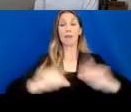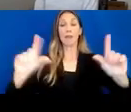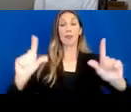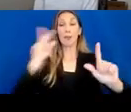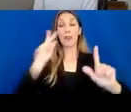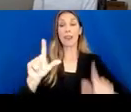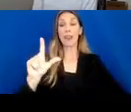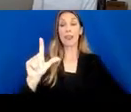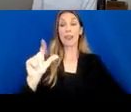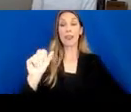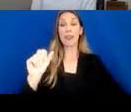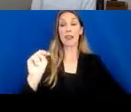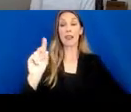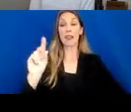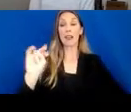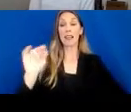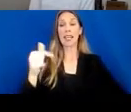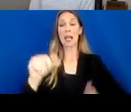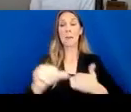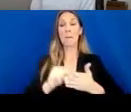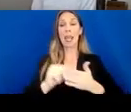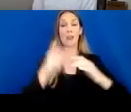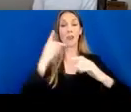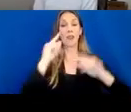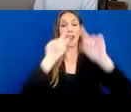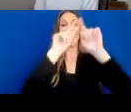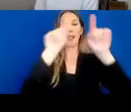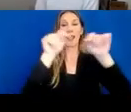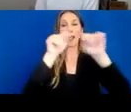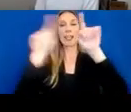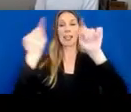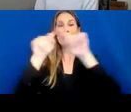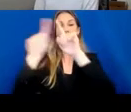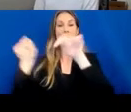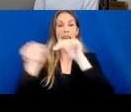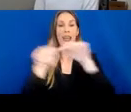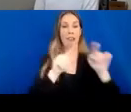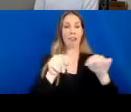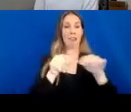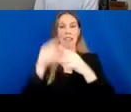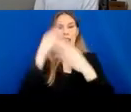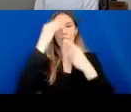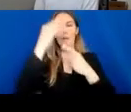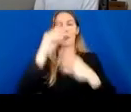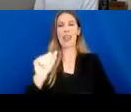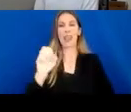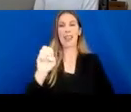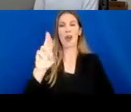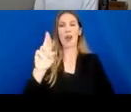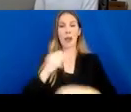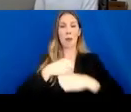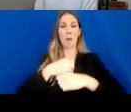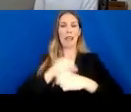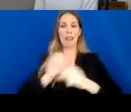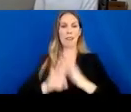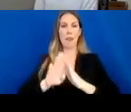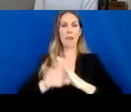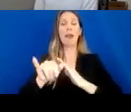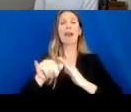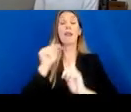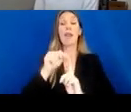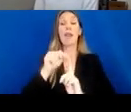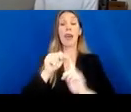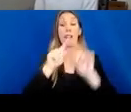few tiles of information that AERA will populate, with either important information regarding